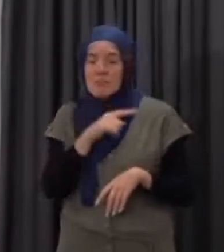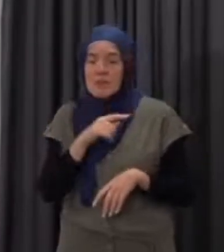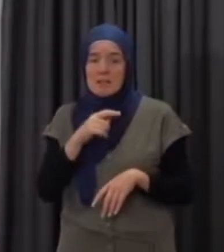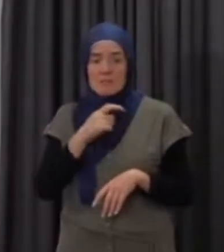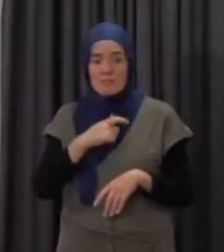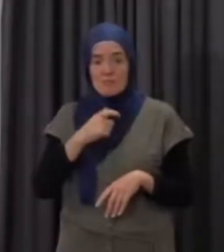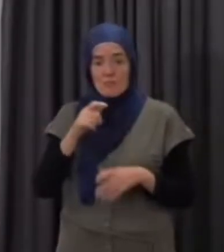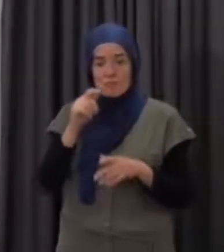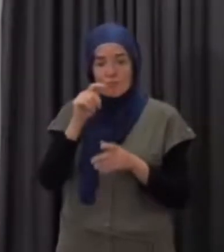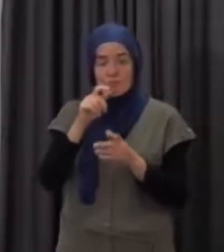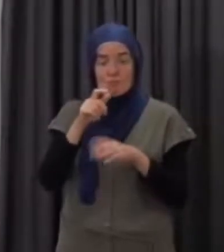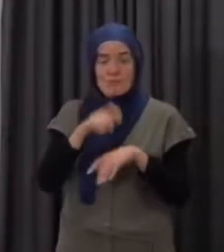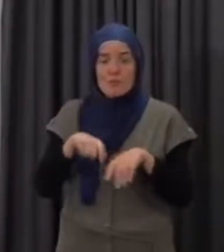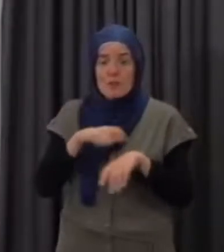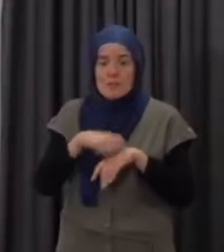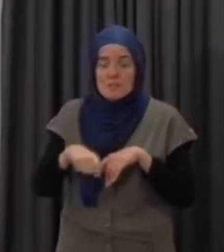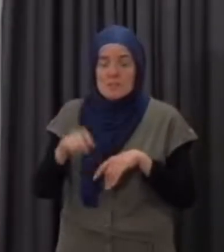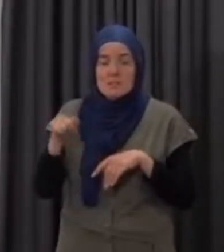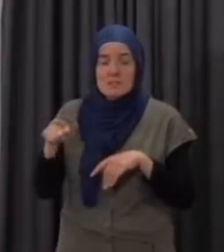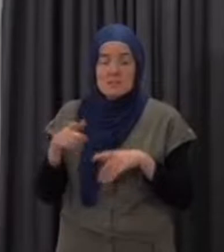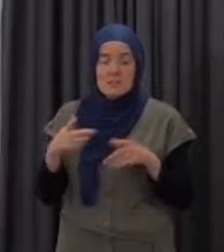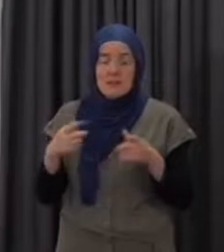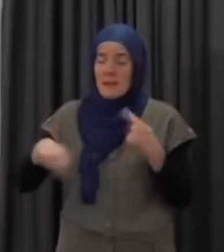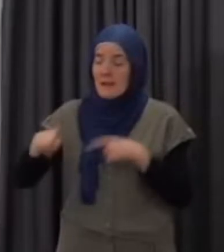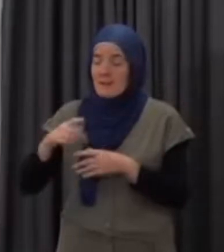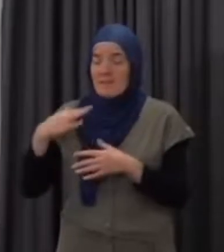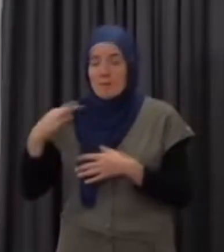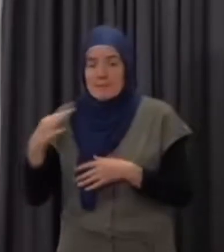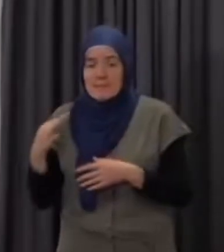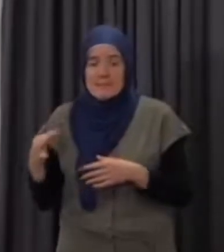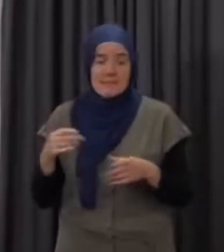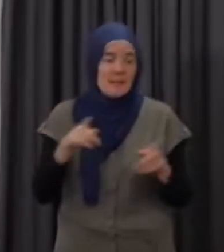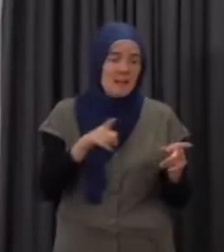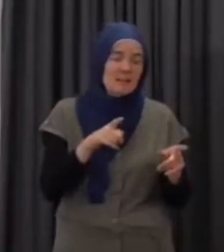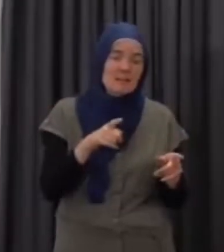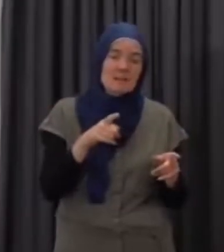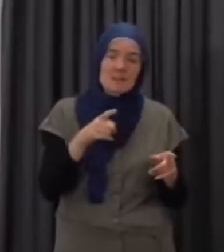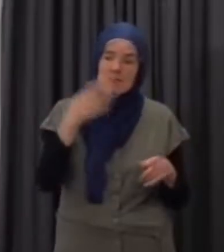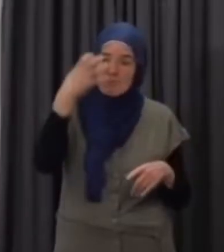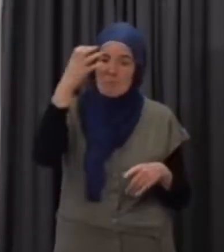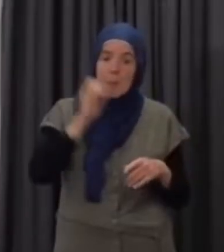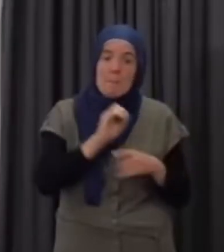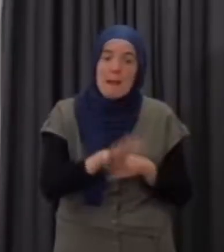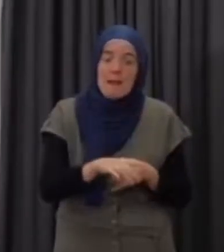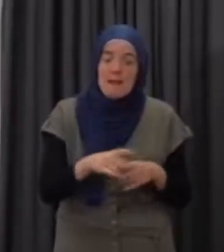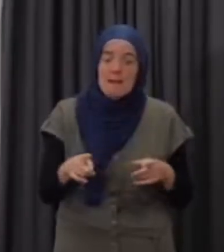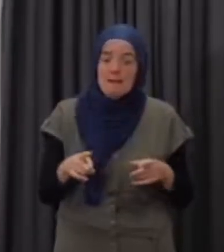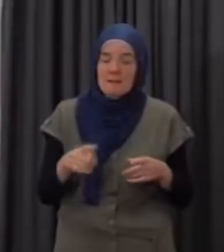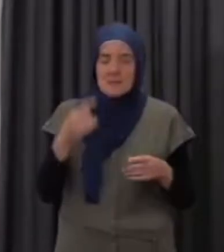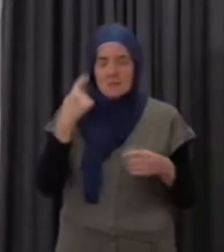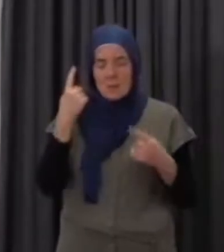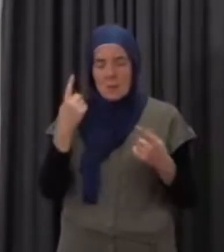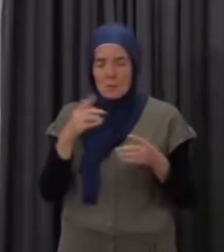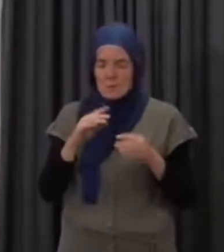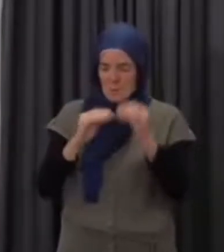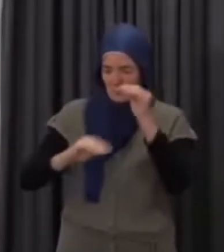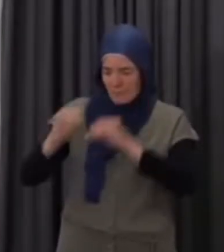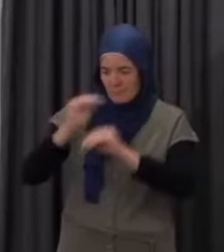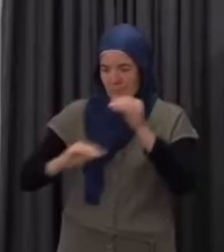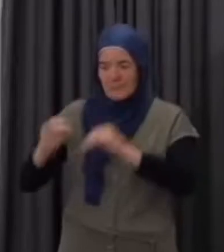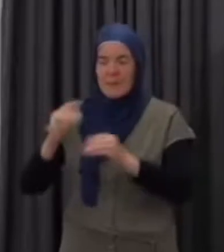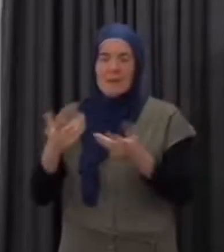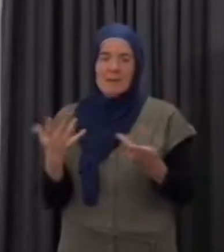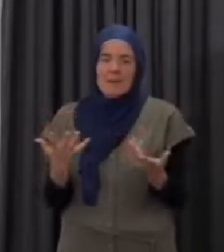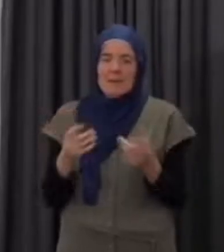who volunteered their time. And we're also working with Royal Mail to allow community pharmacies to post prescriptions where there is no other